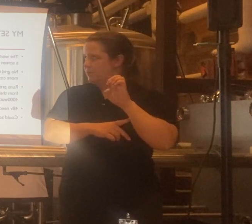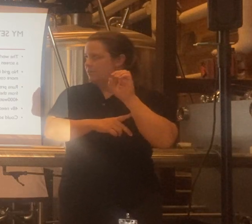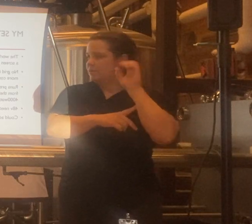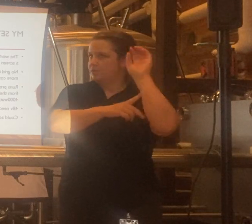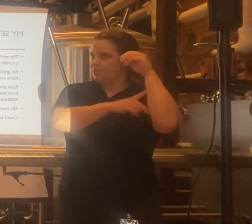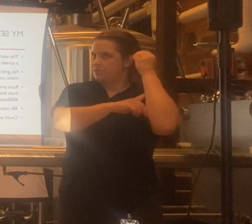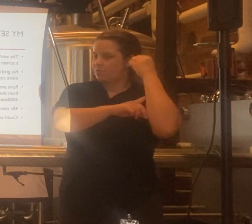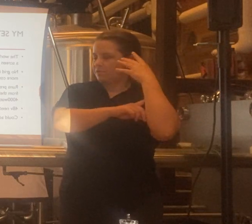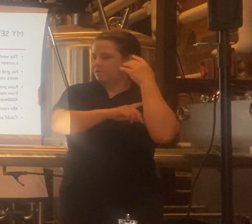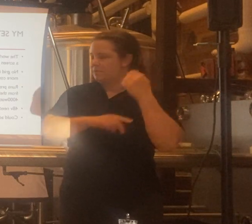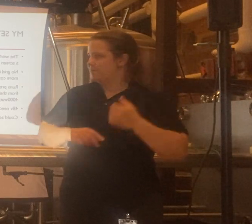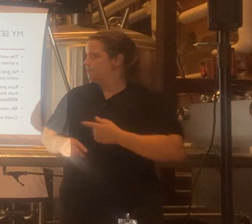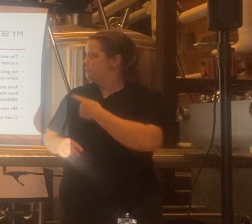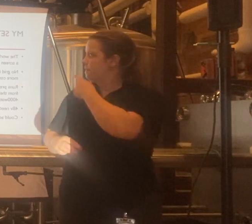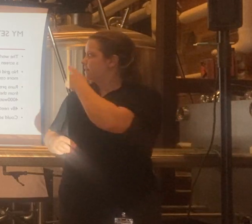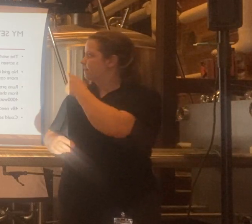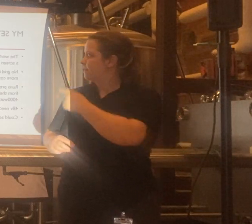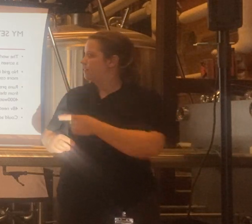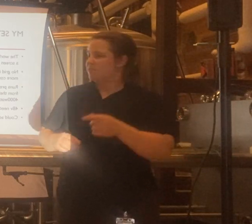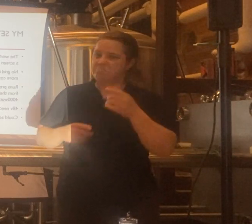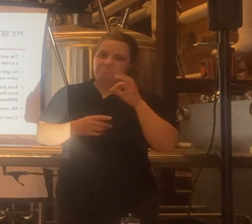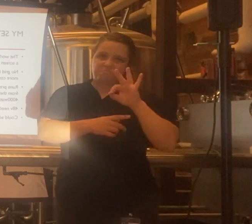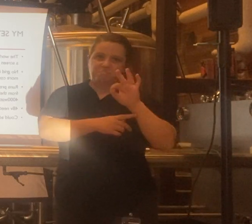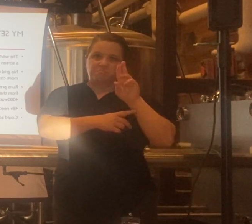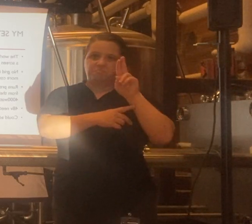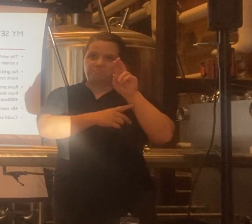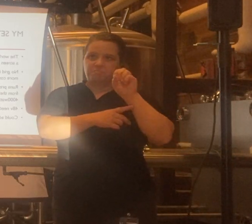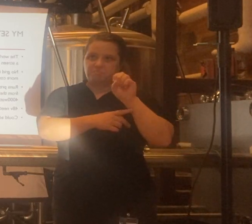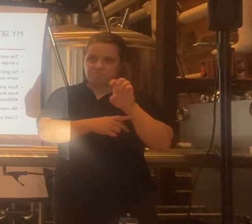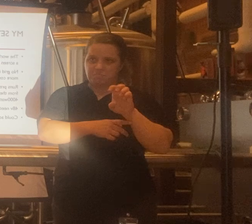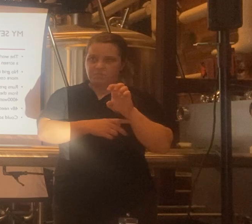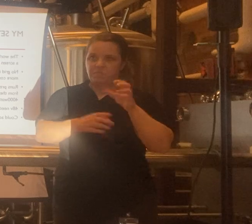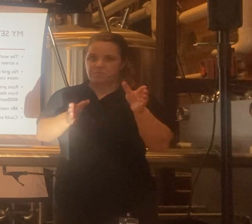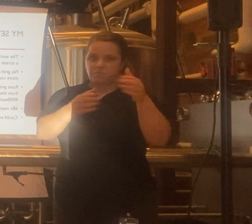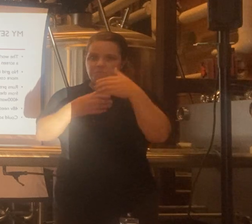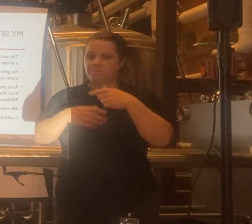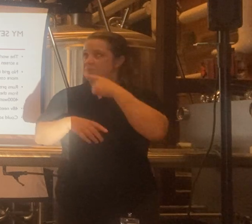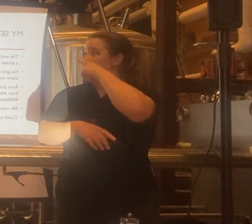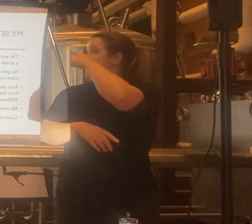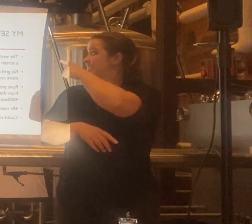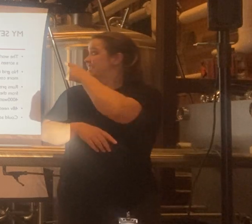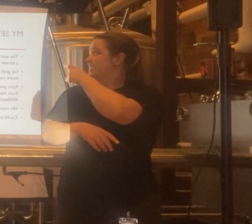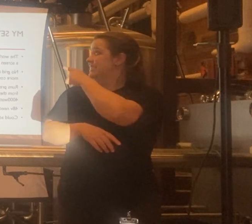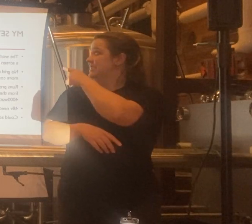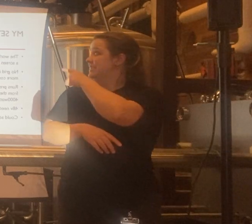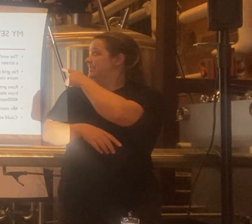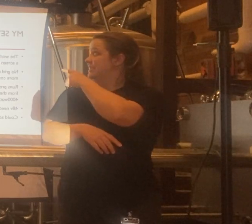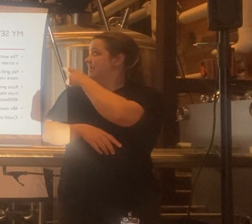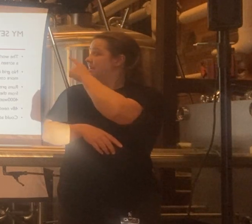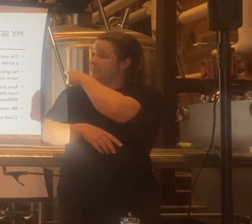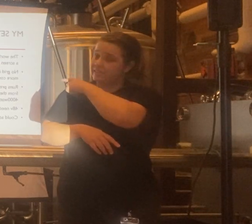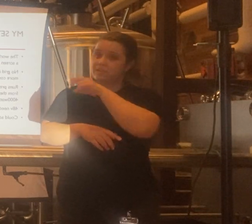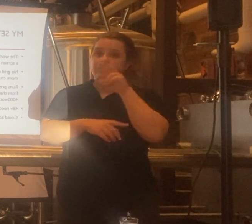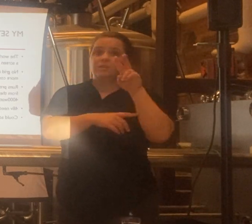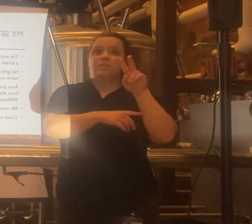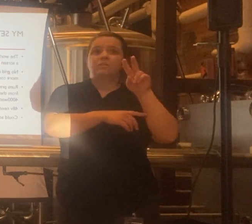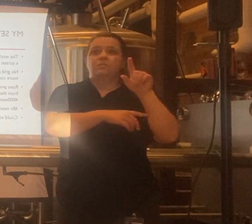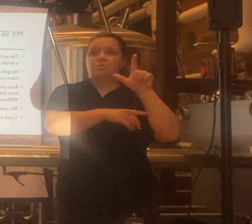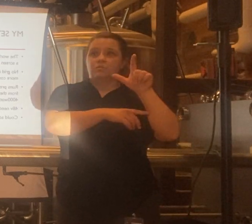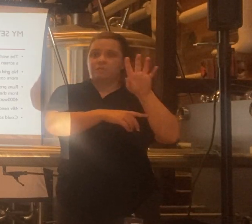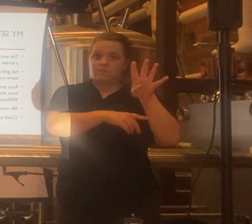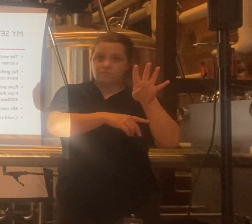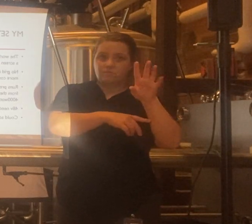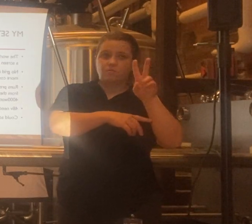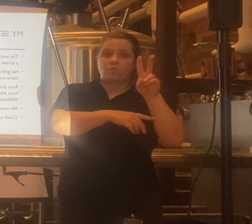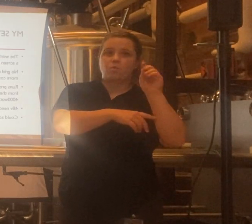boat, trailer, whatever. That's what's getting power from here through this connector that then is 24 volt to a relay. I have a smart